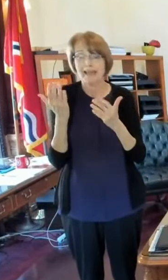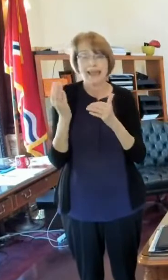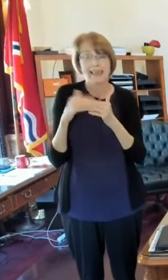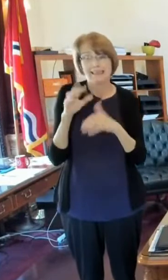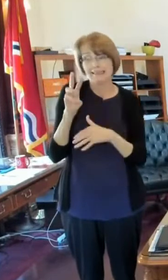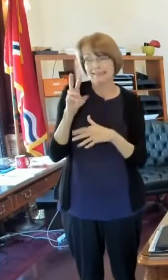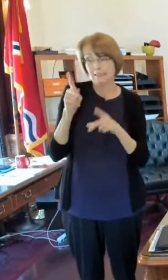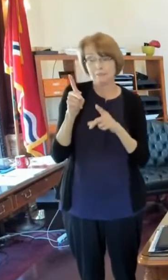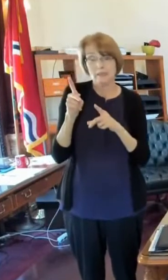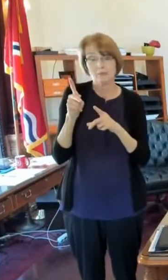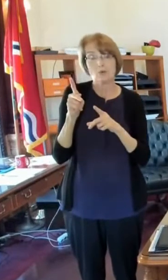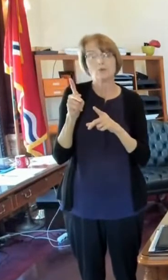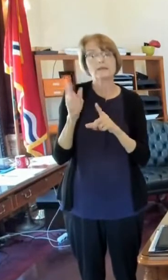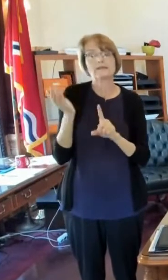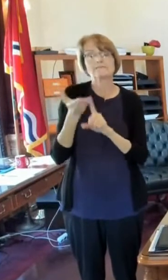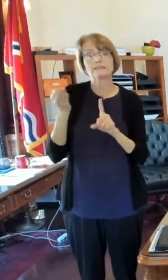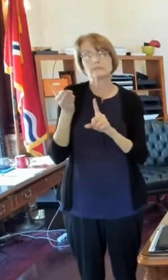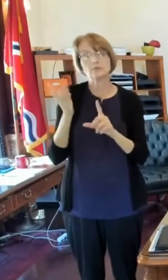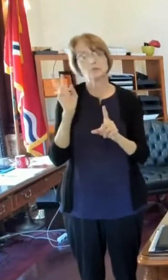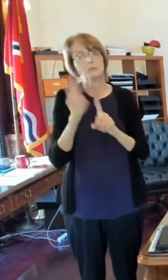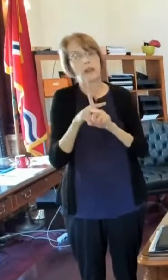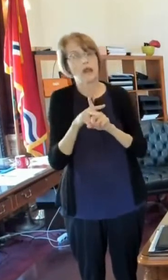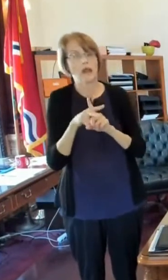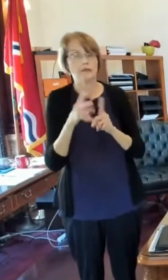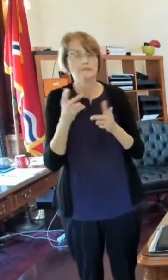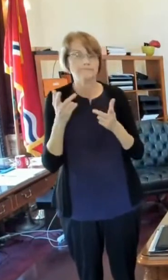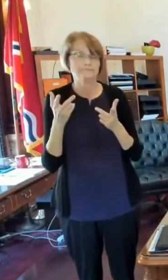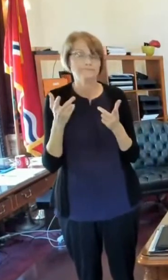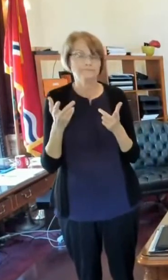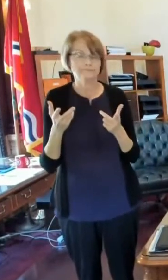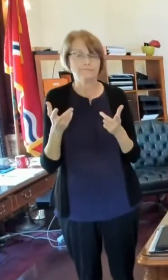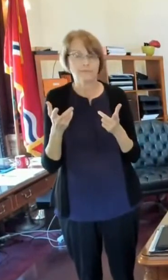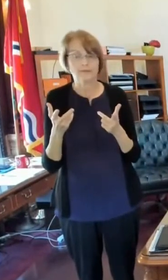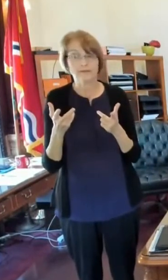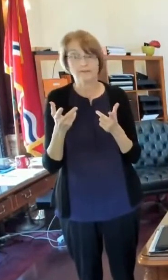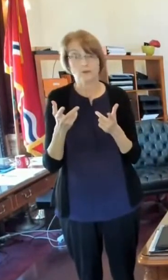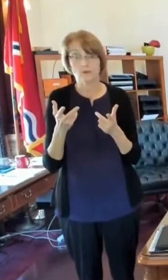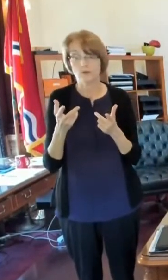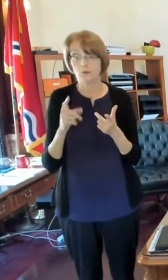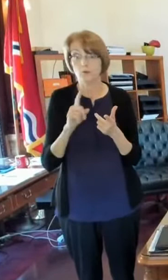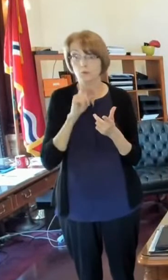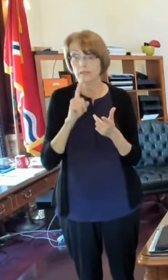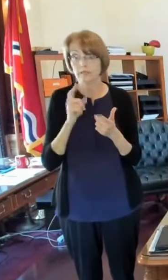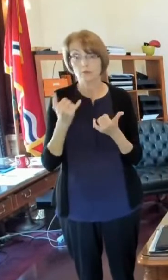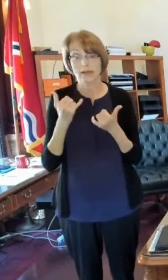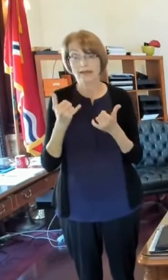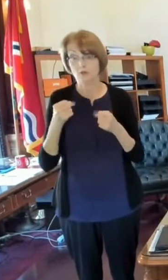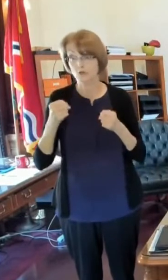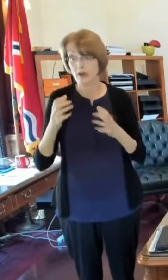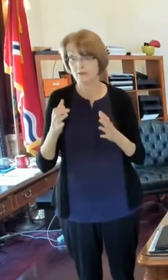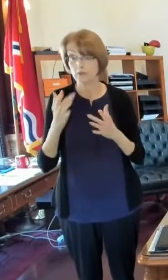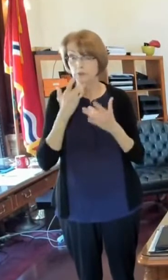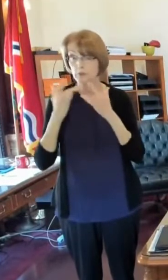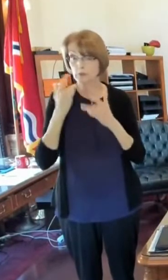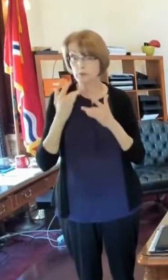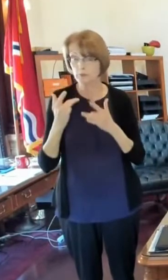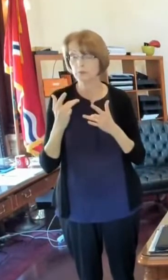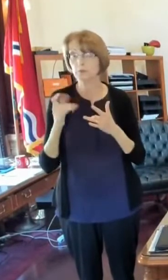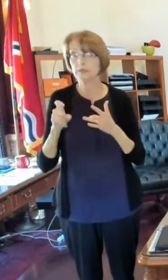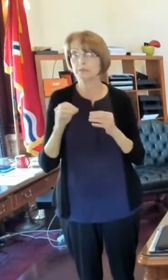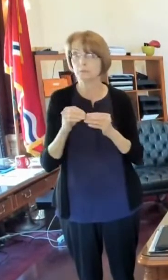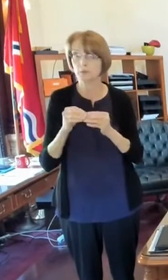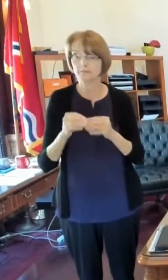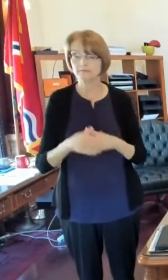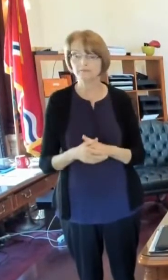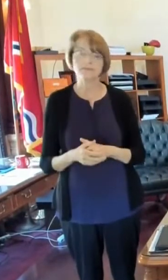to apply, that we're able to hire for that, because we're in a little bit of dire straits right now for our truck drivers.